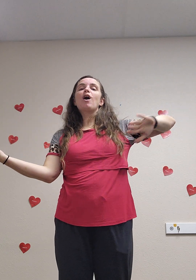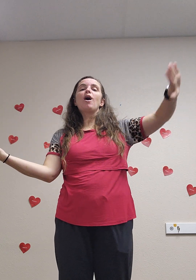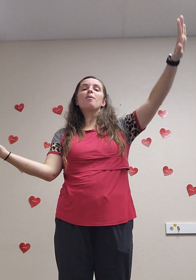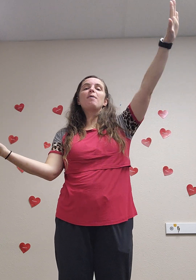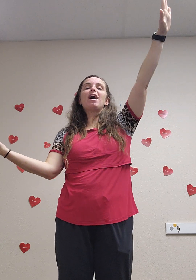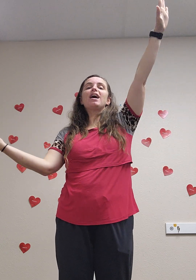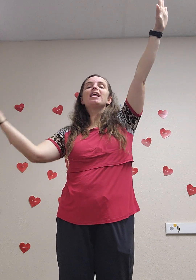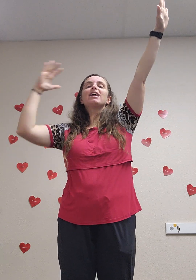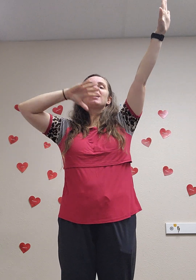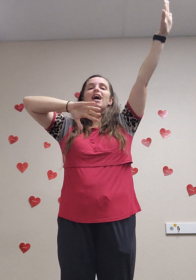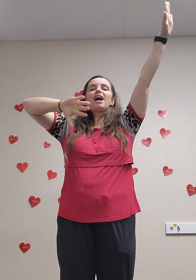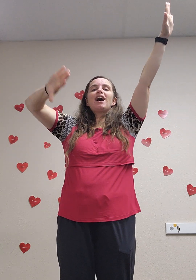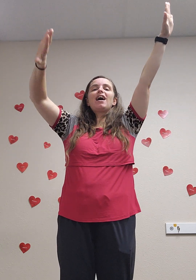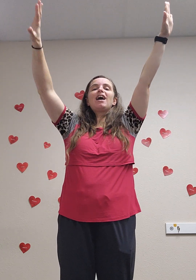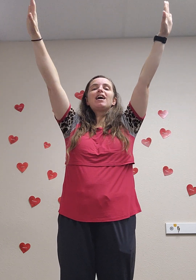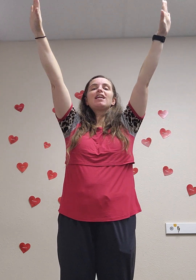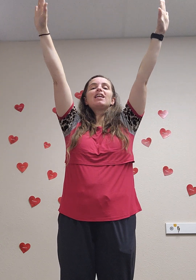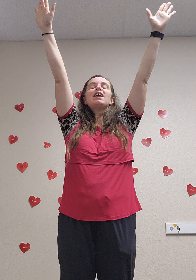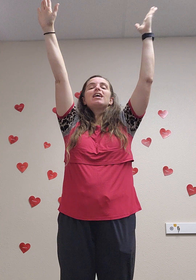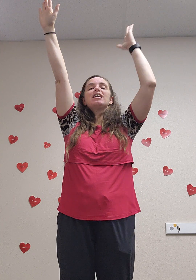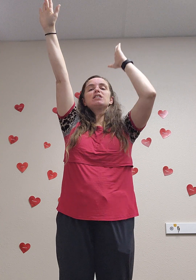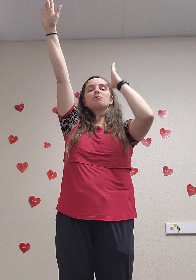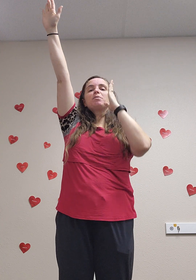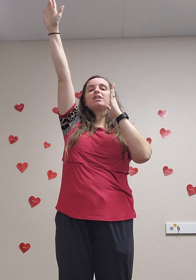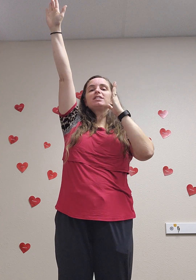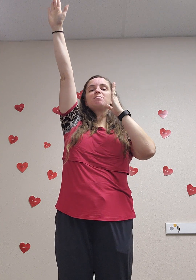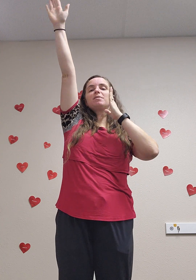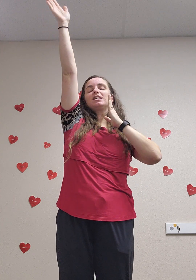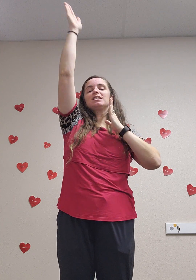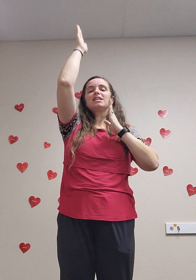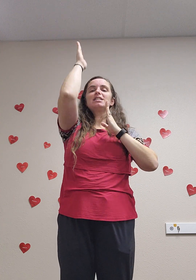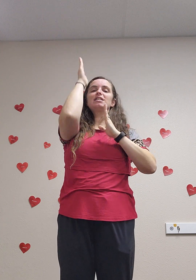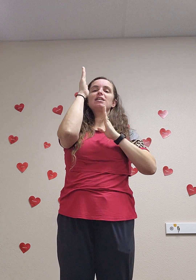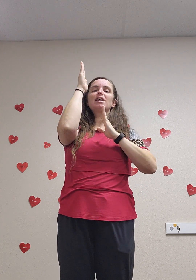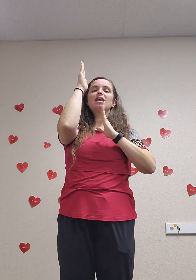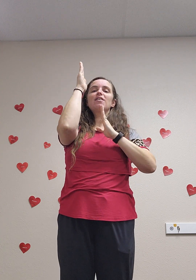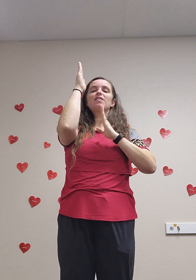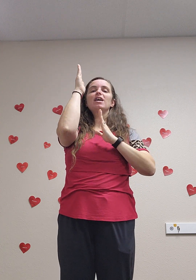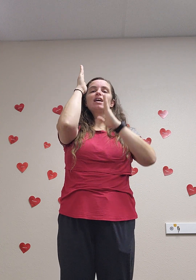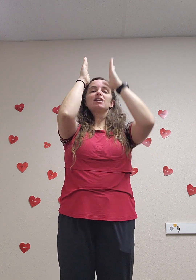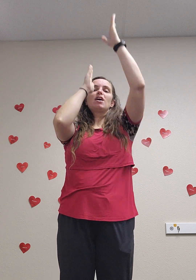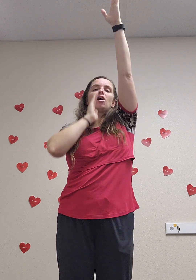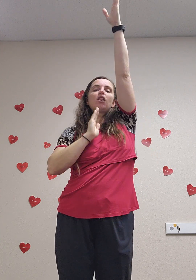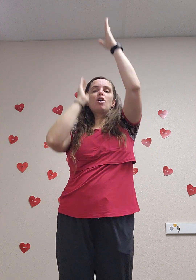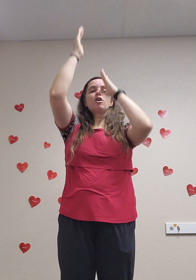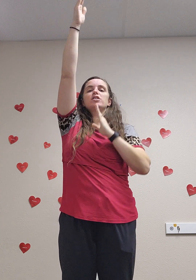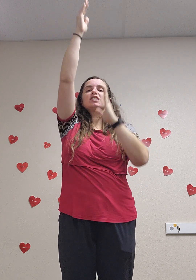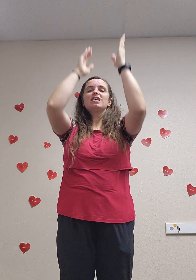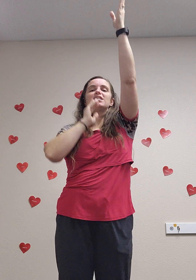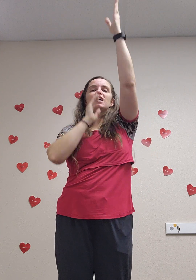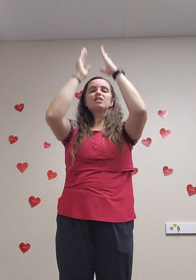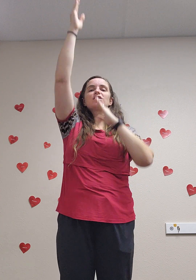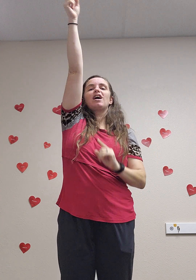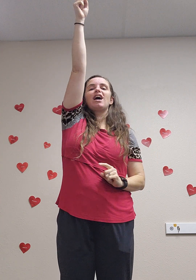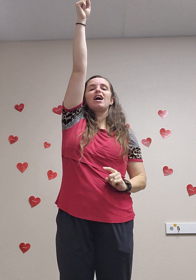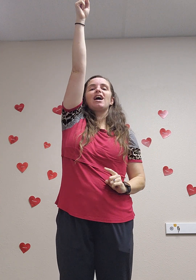Almighty God He's the Prince of Peace, He's the King of Kings Our Lord Jesus Christ